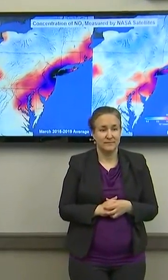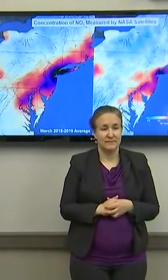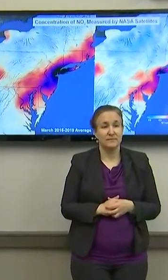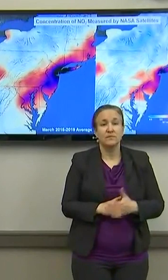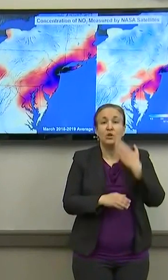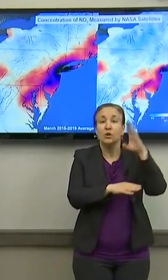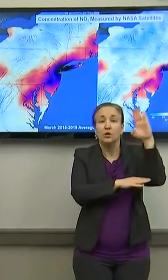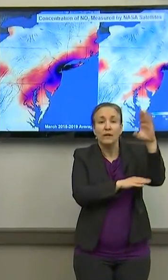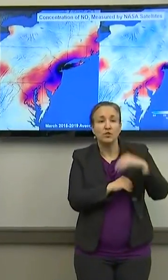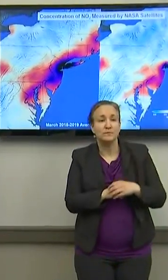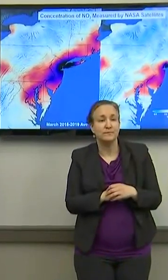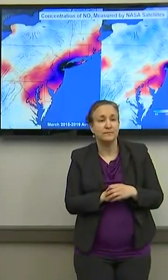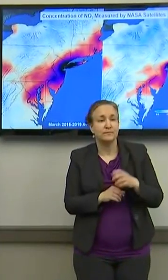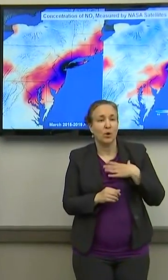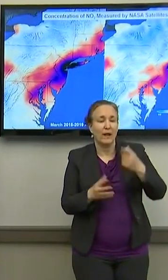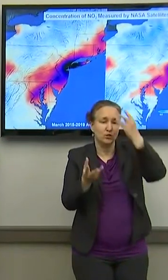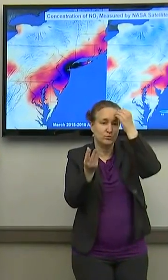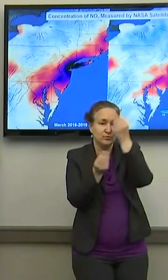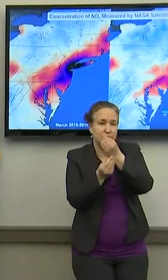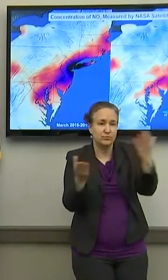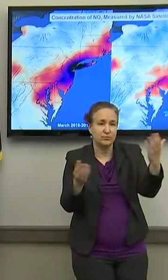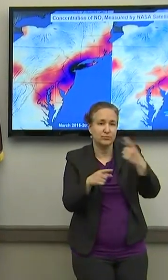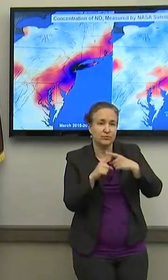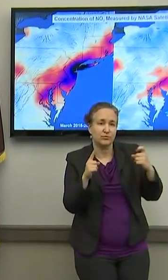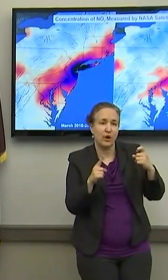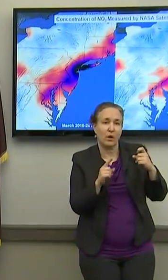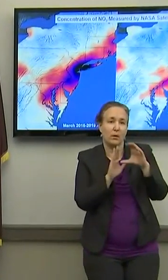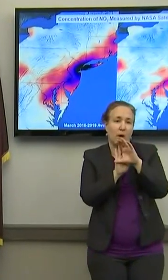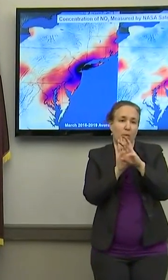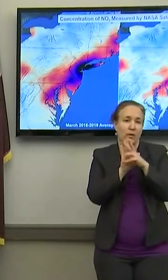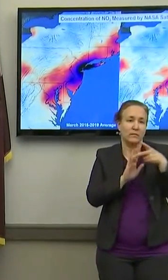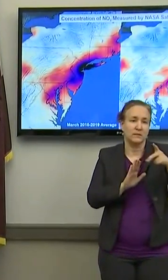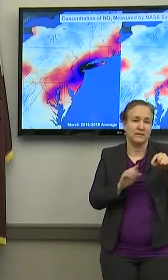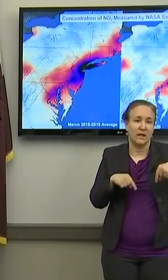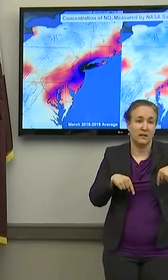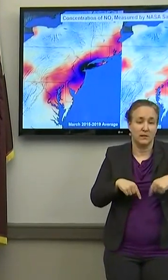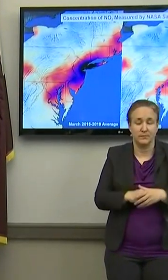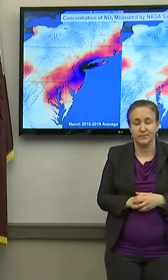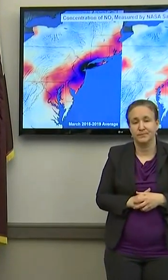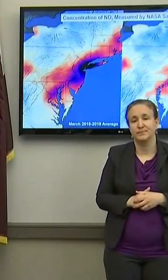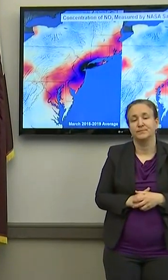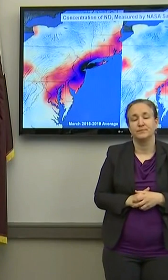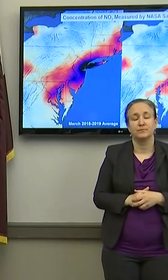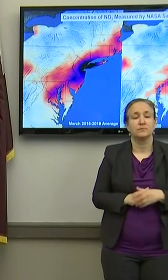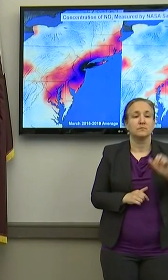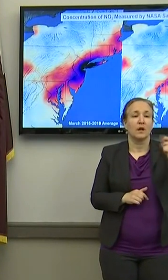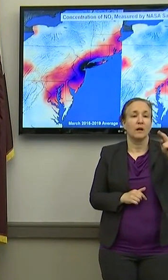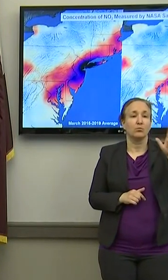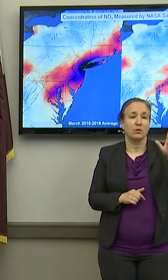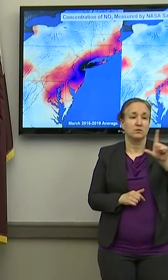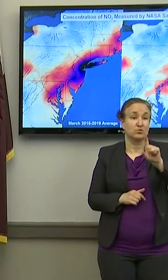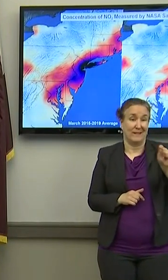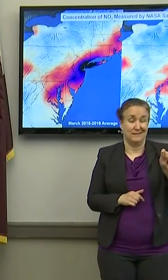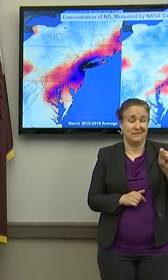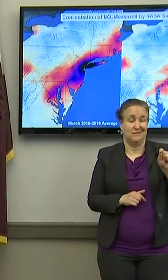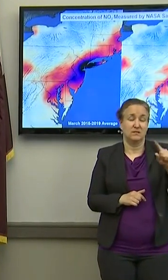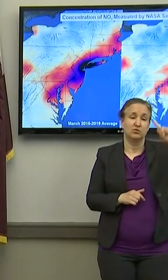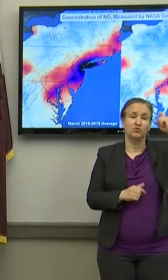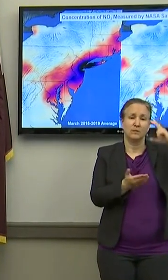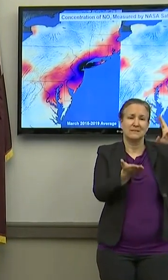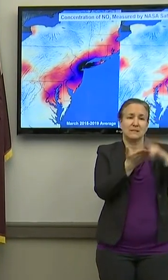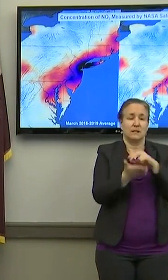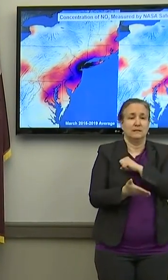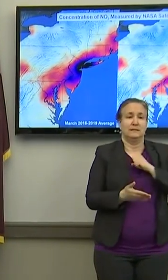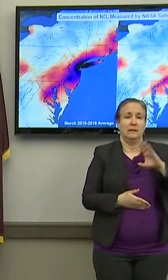Good afternoon. I'd like to share some information from the Commonwealth of Pennsylvania today. On April 20th, the governor signed Senate